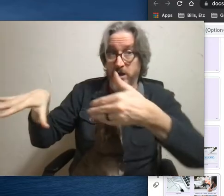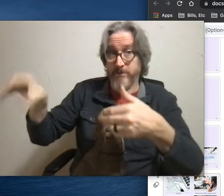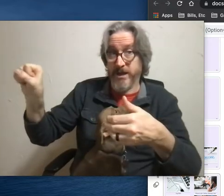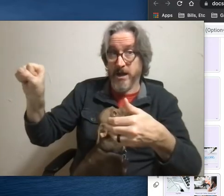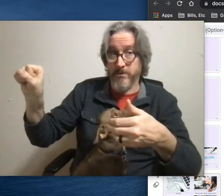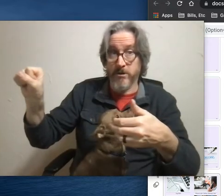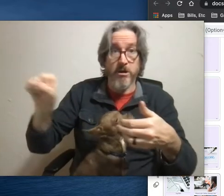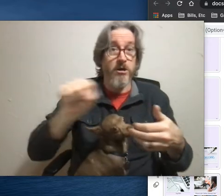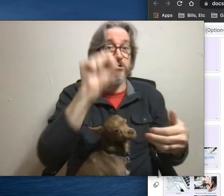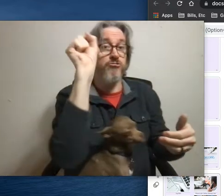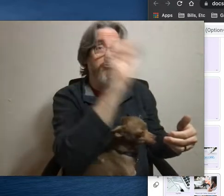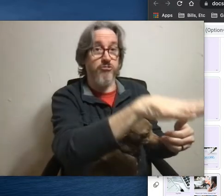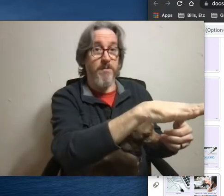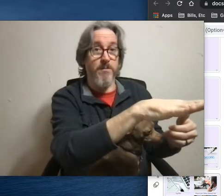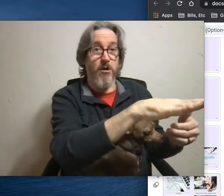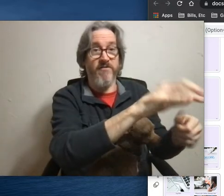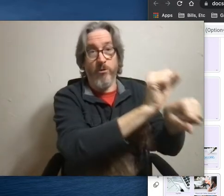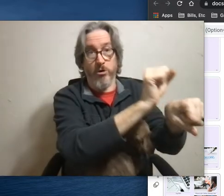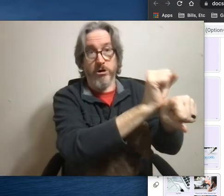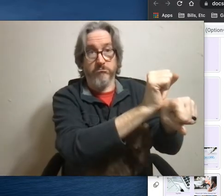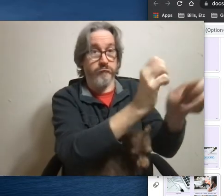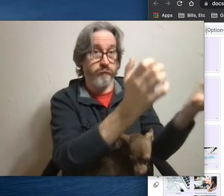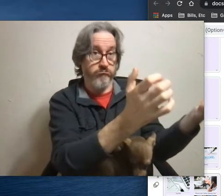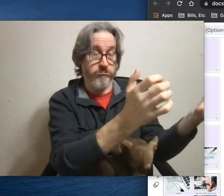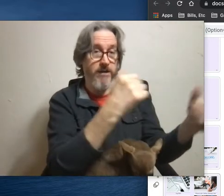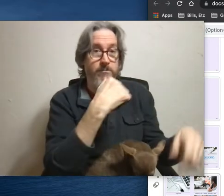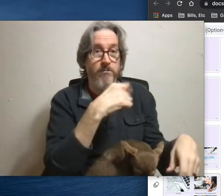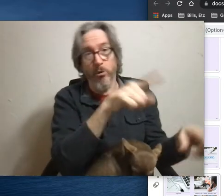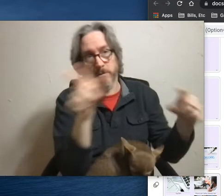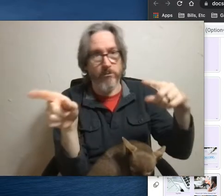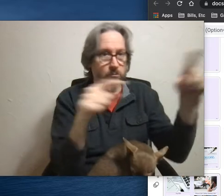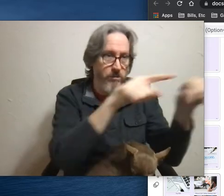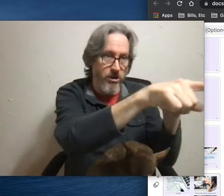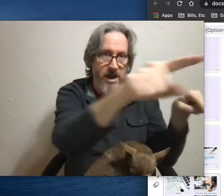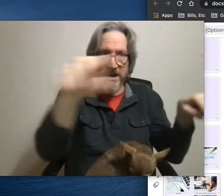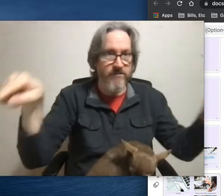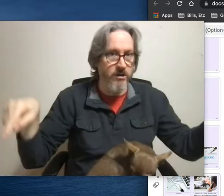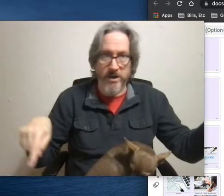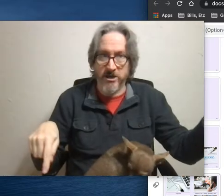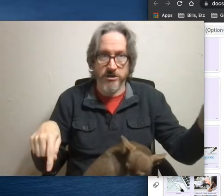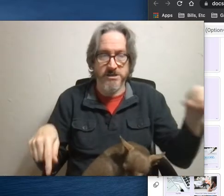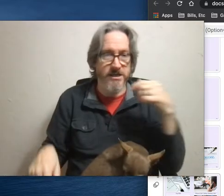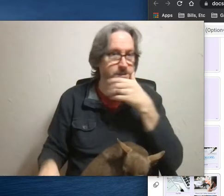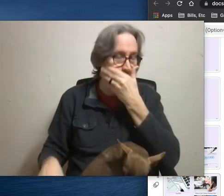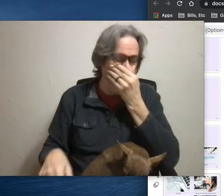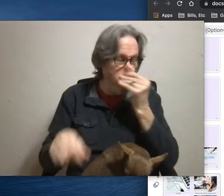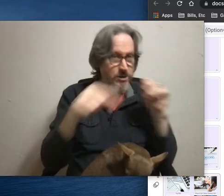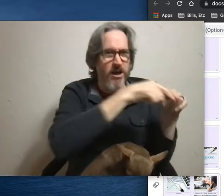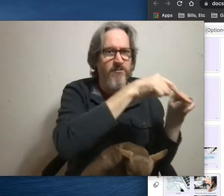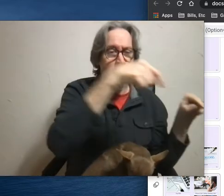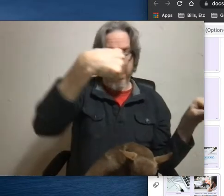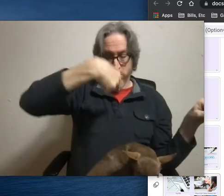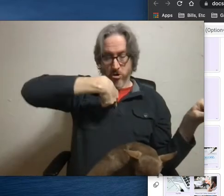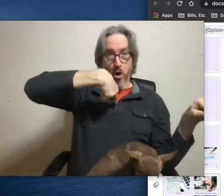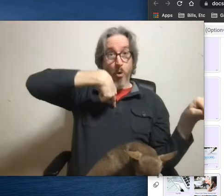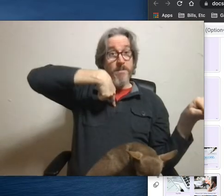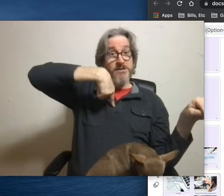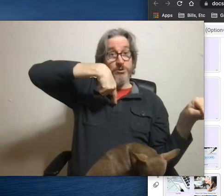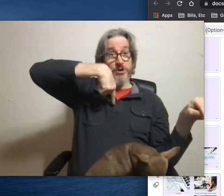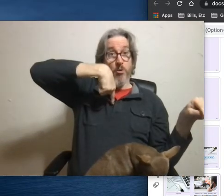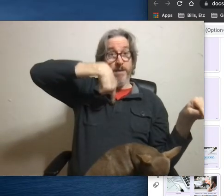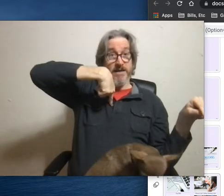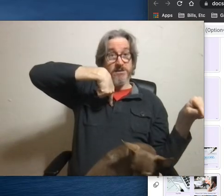school, pick up, drop them off at work. Okay. Or, you know, any of the locations in space. Usually we'll have